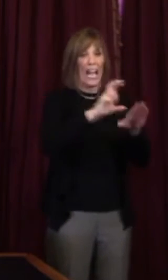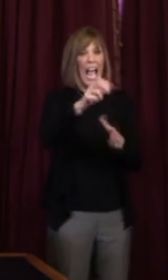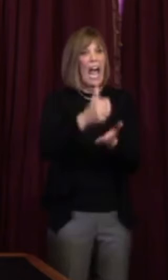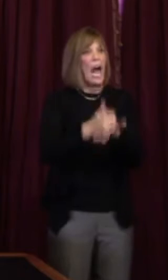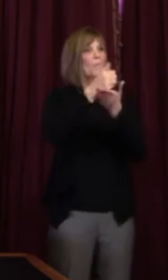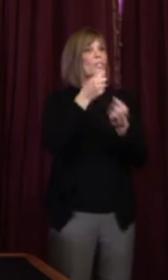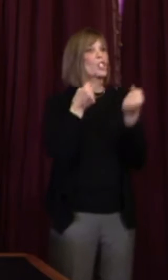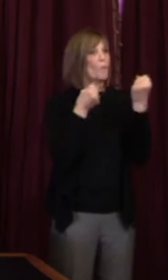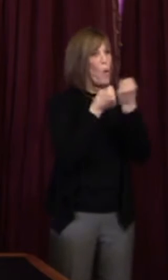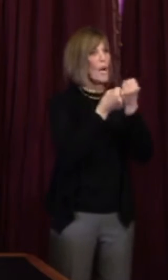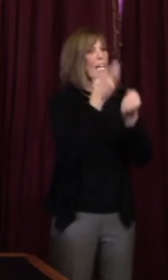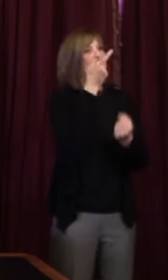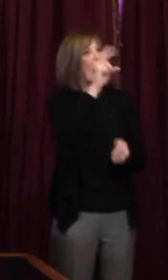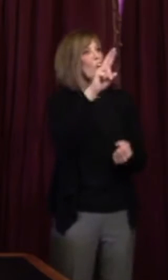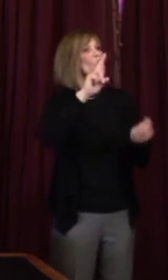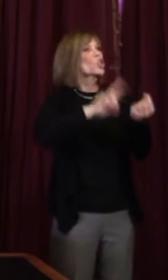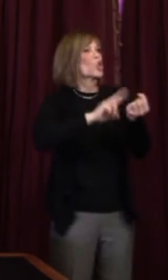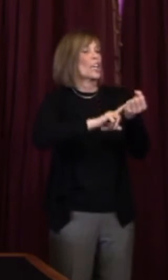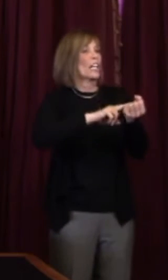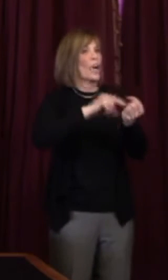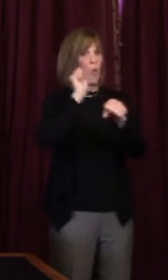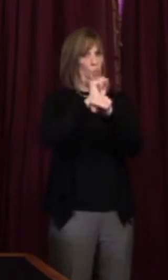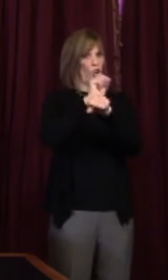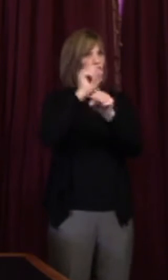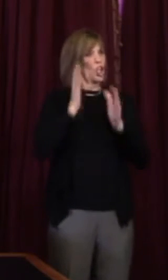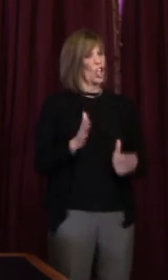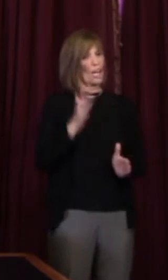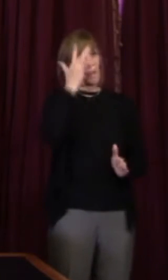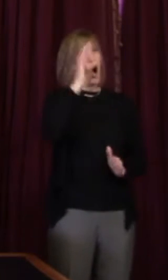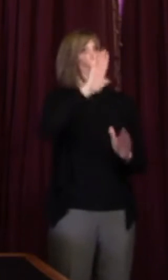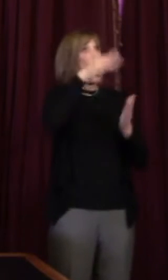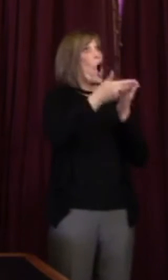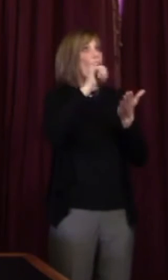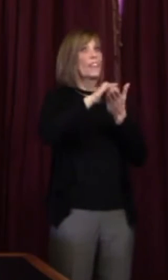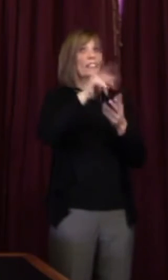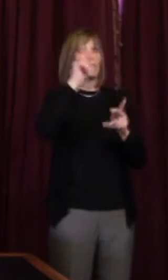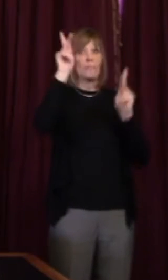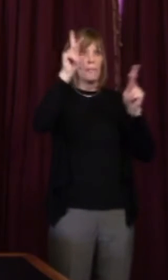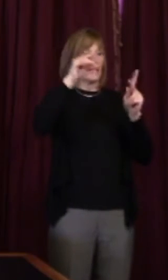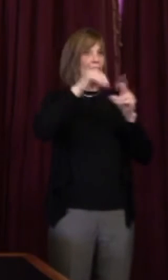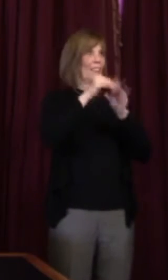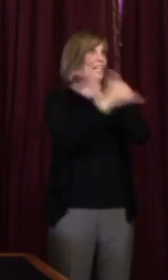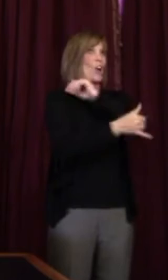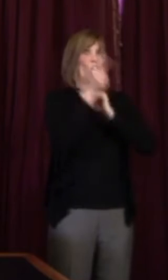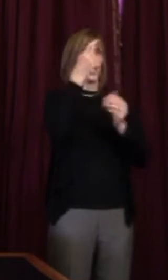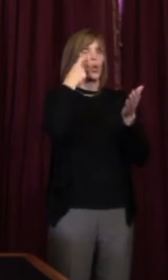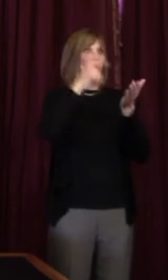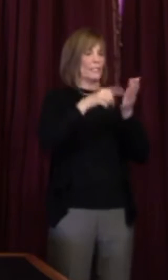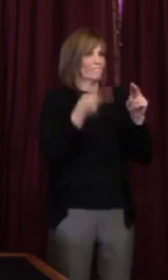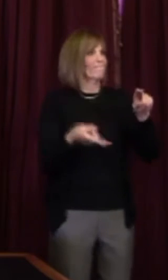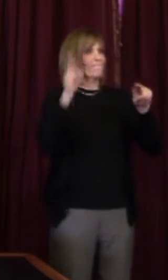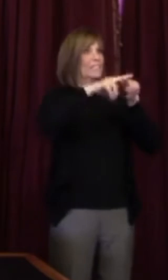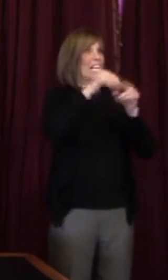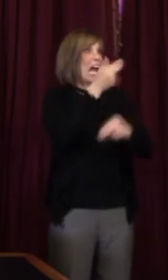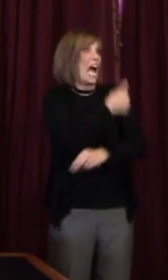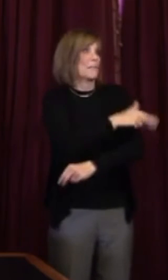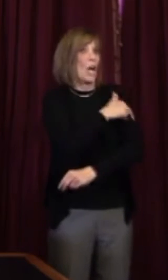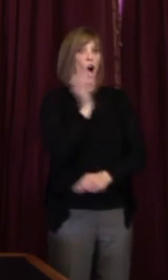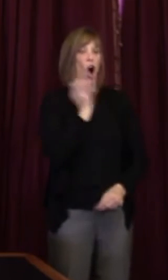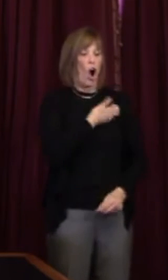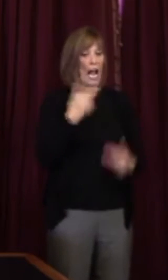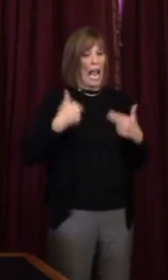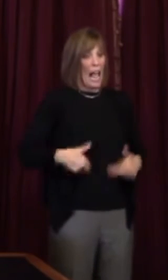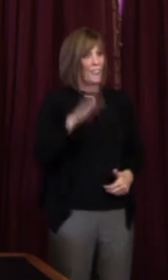our workforce. Because, again, as states all across the country are seeing increased hospitalization, our healthcare workers